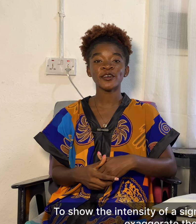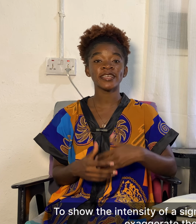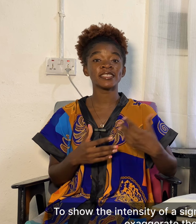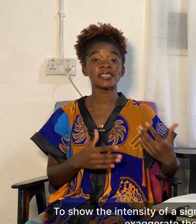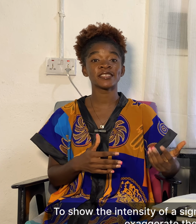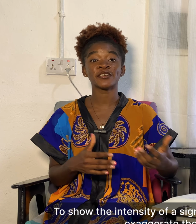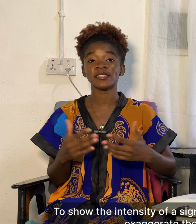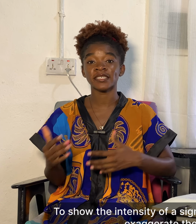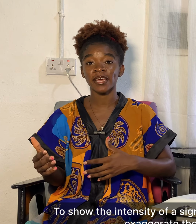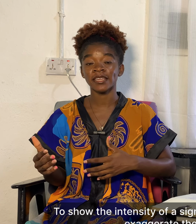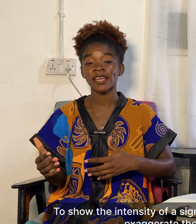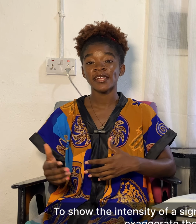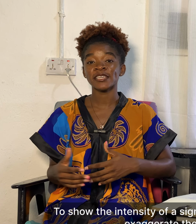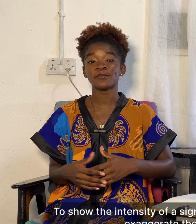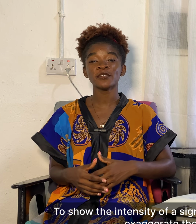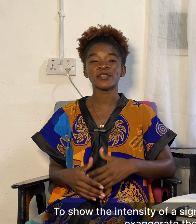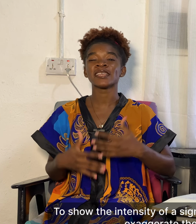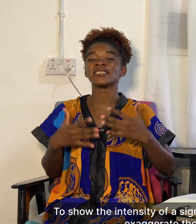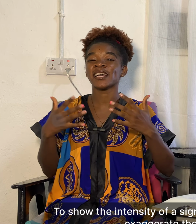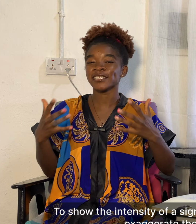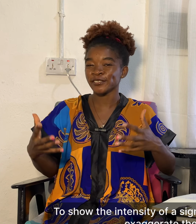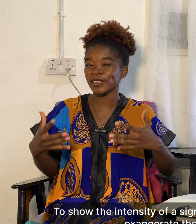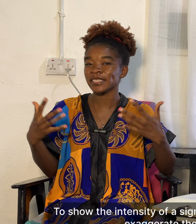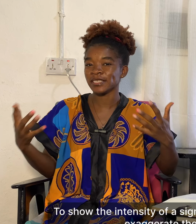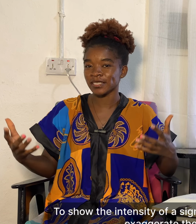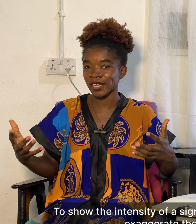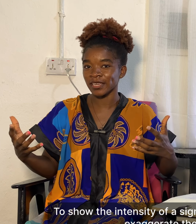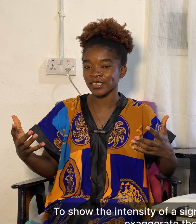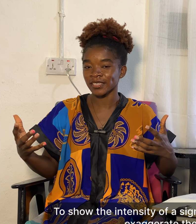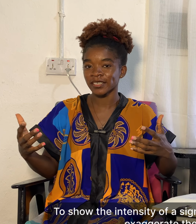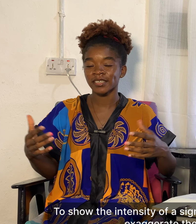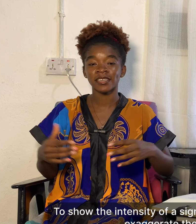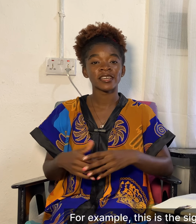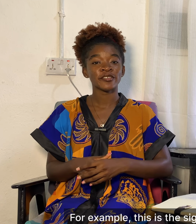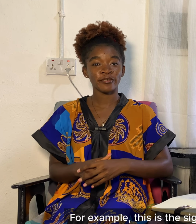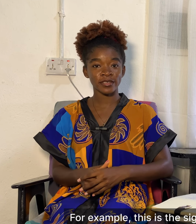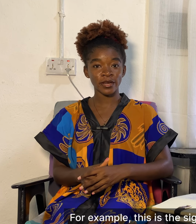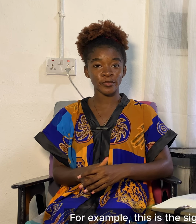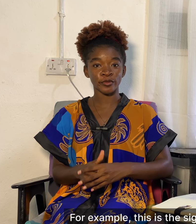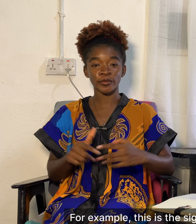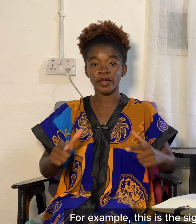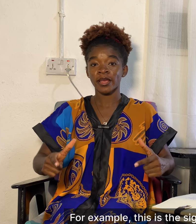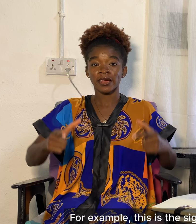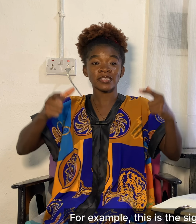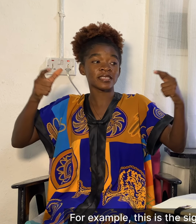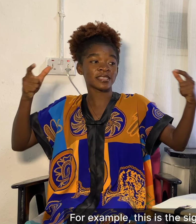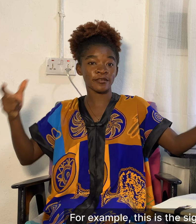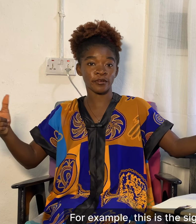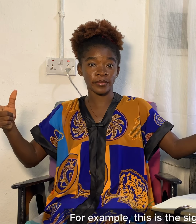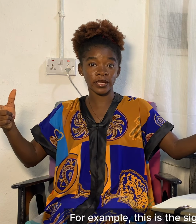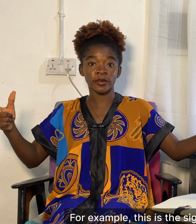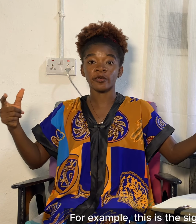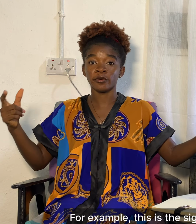the intensity of a sign, you're supposed to exaggerate the sign. For example, this is the sign for big or